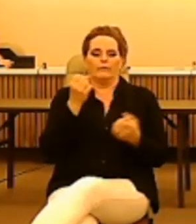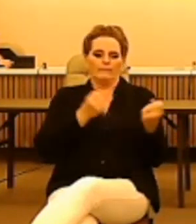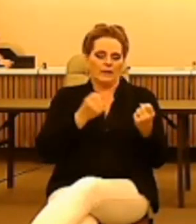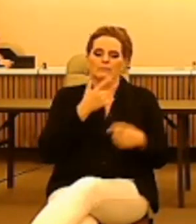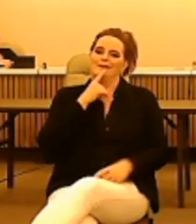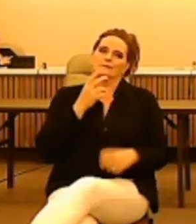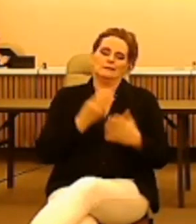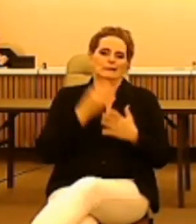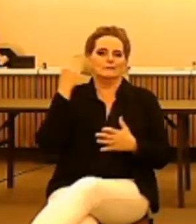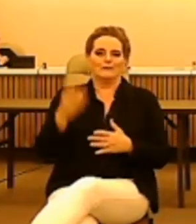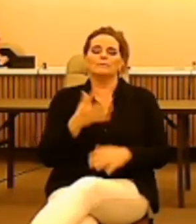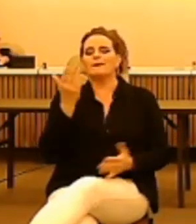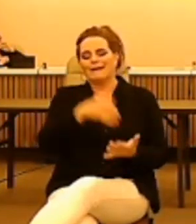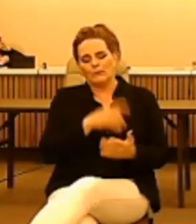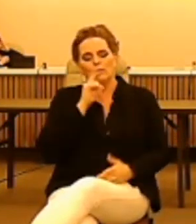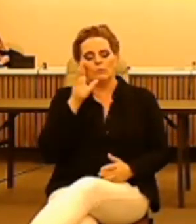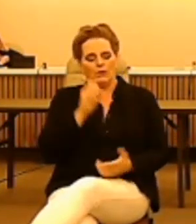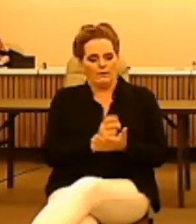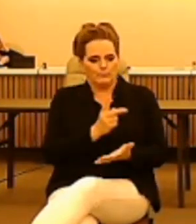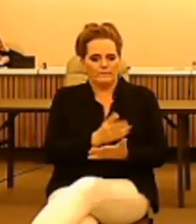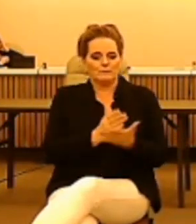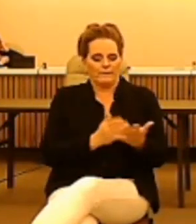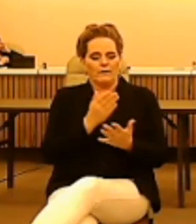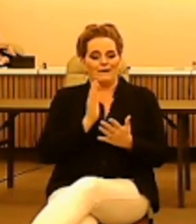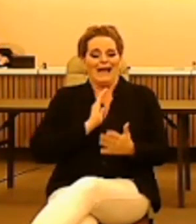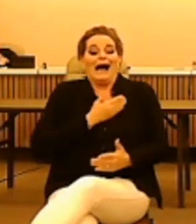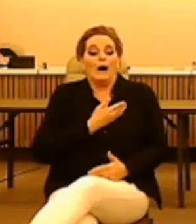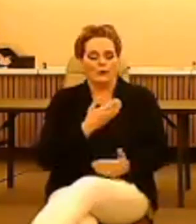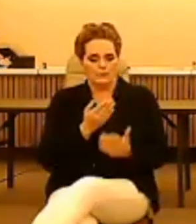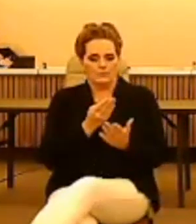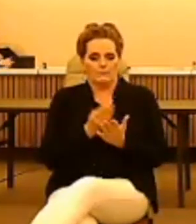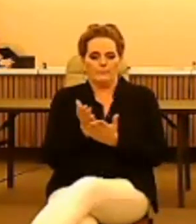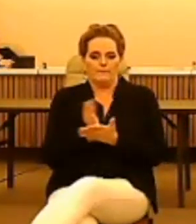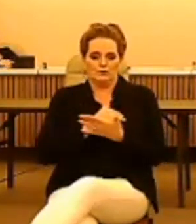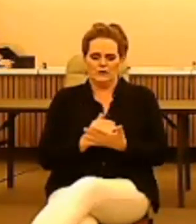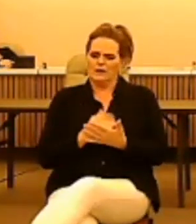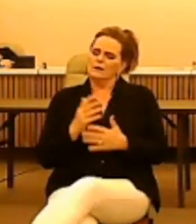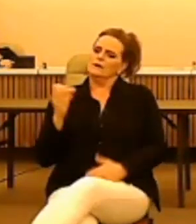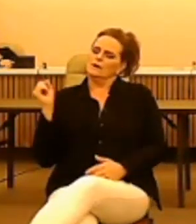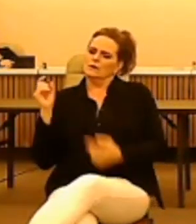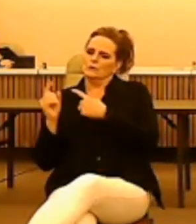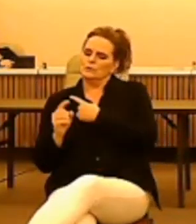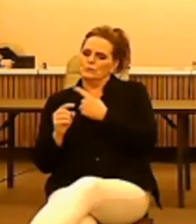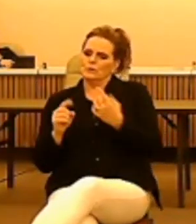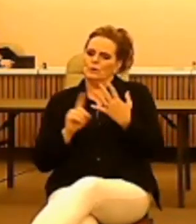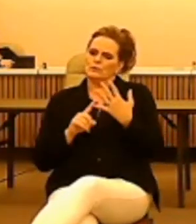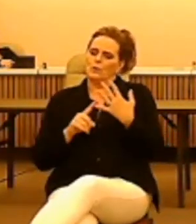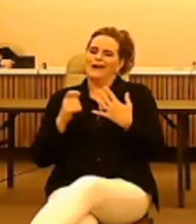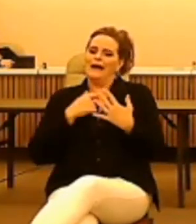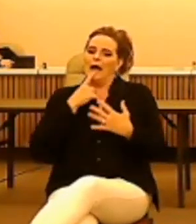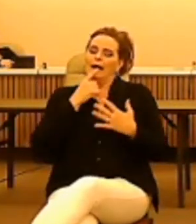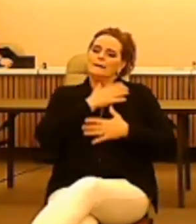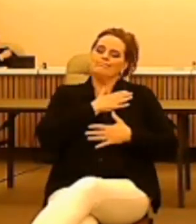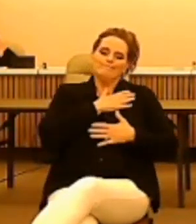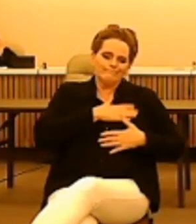but again, we'll have a chance to approve that as part of our budget. So. So, you know, again, I